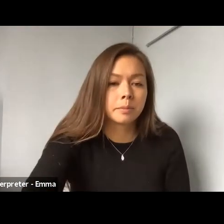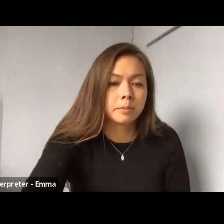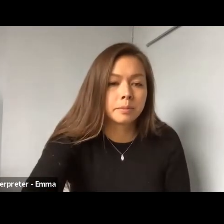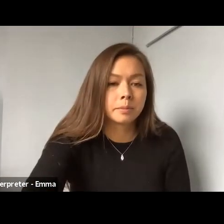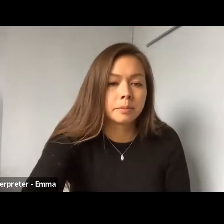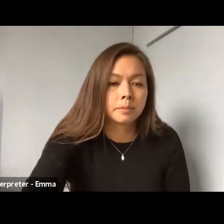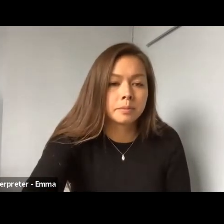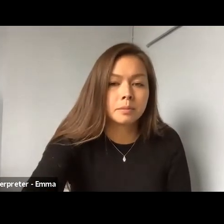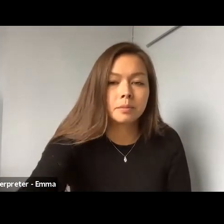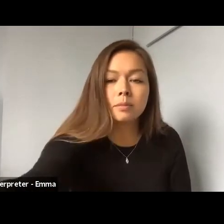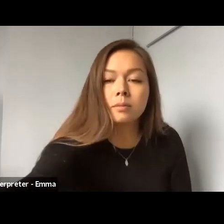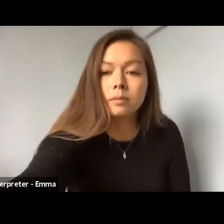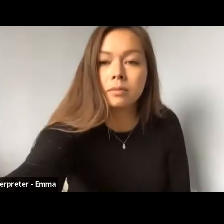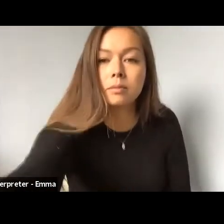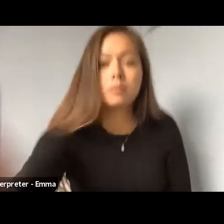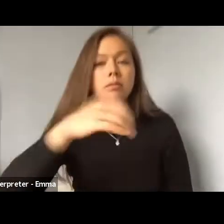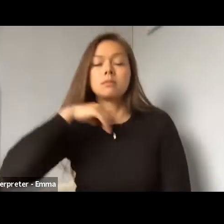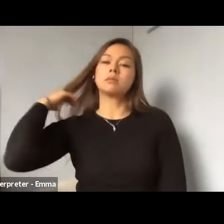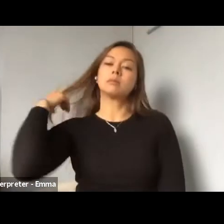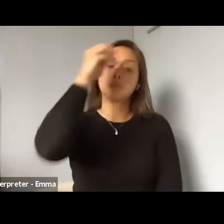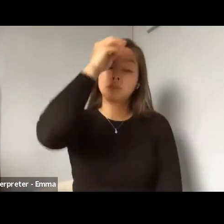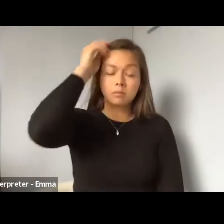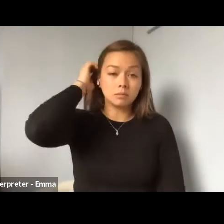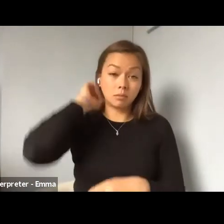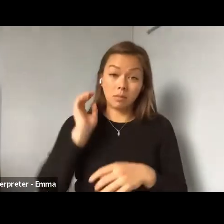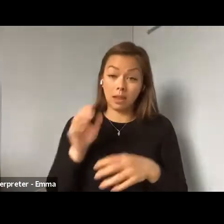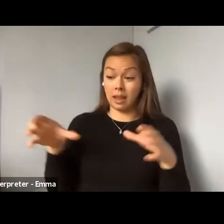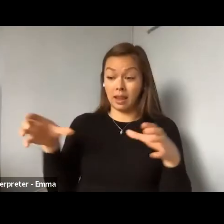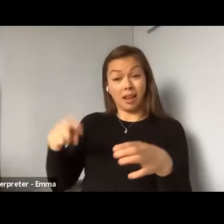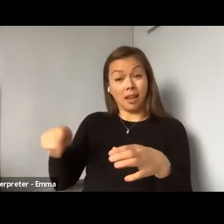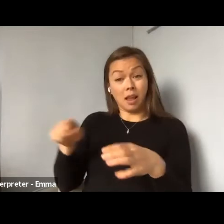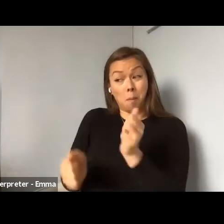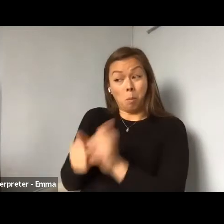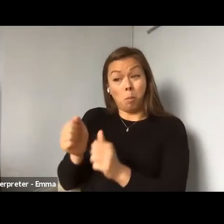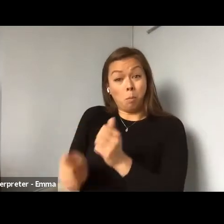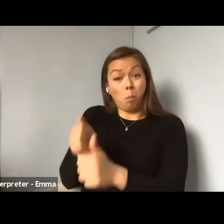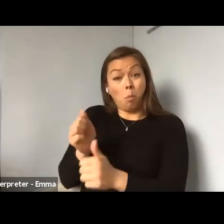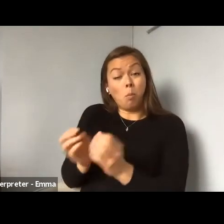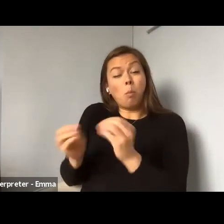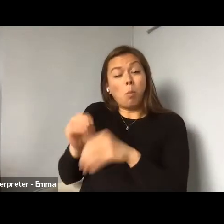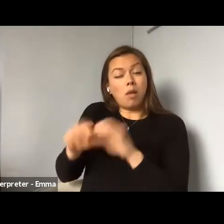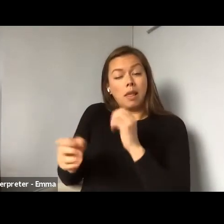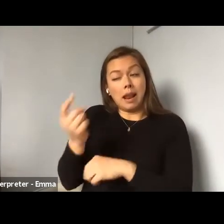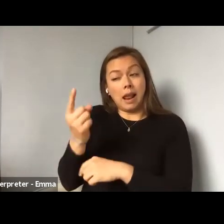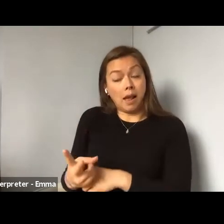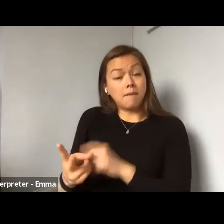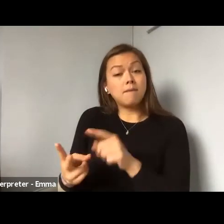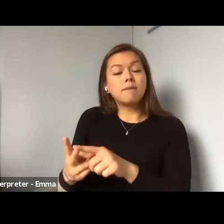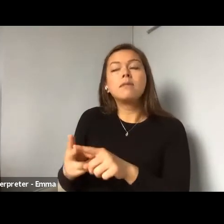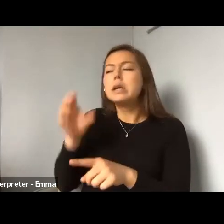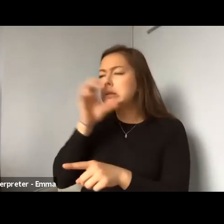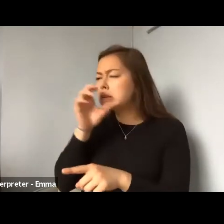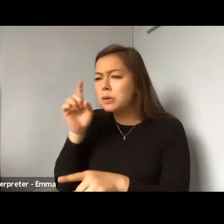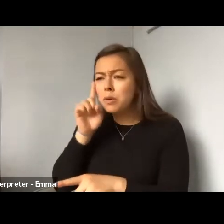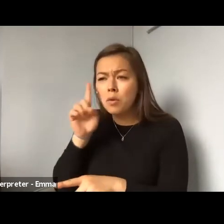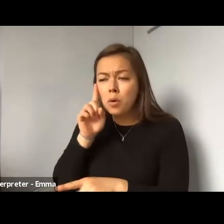would they sought help 1 month or less after it occurred. Well, 16% waited a year or